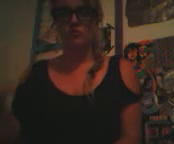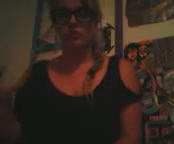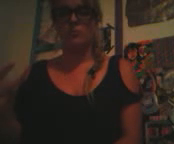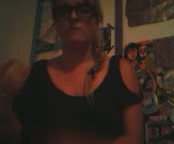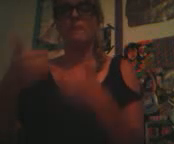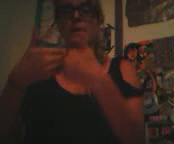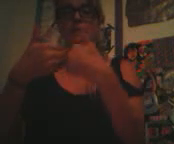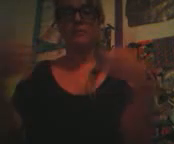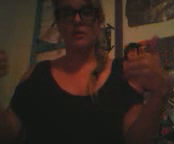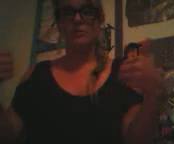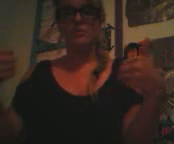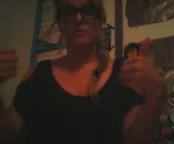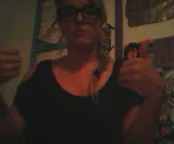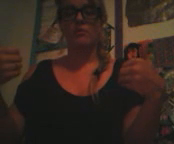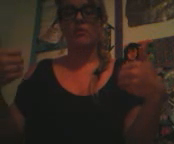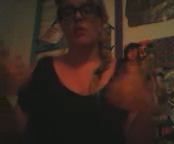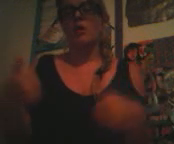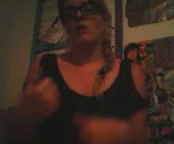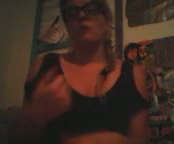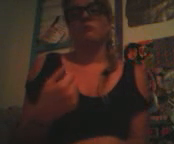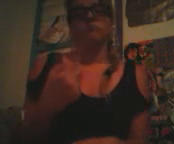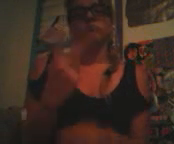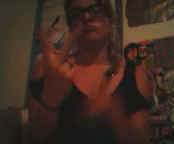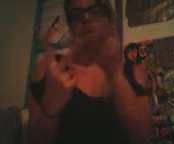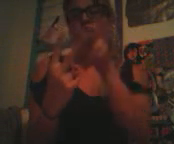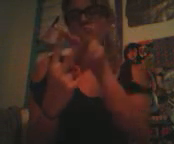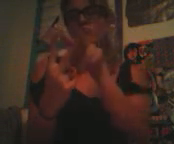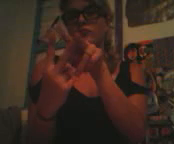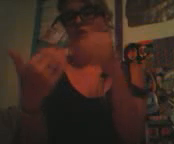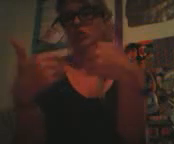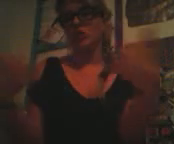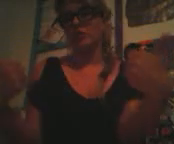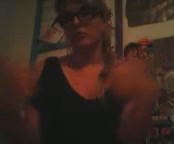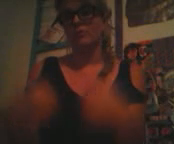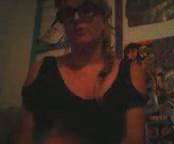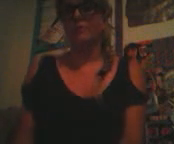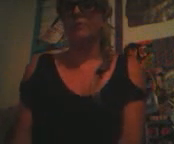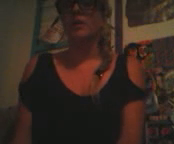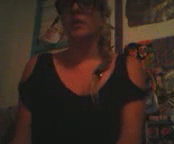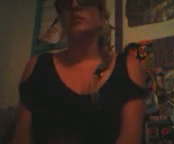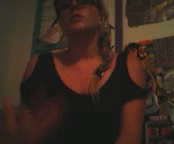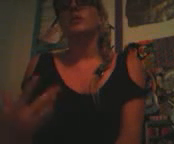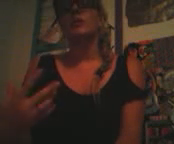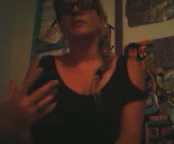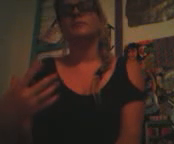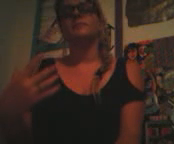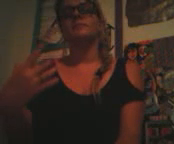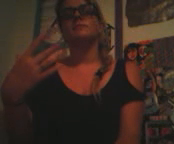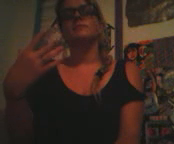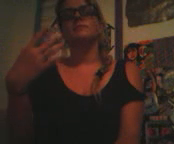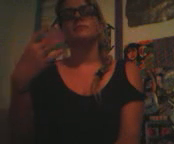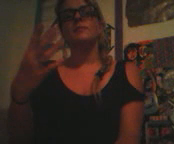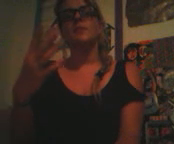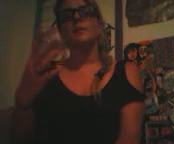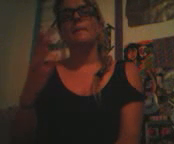two different things. Once again, the key to the decomposition reaction, one reactant. What's it going to make? Two or more different